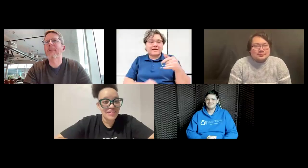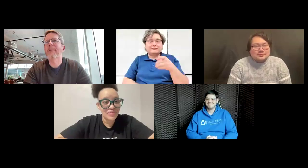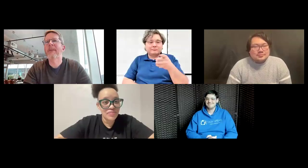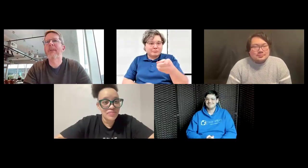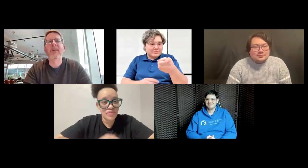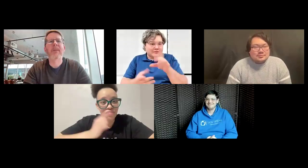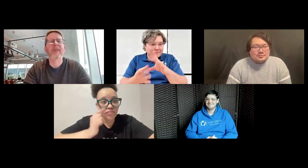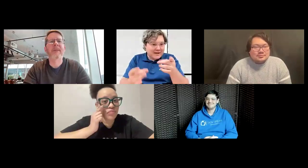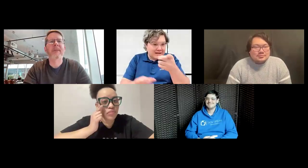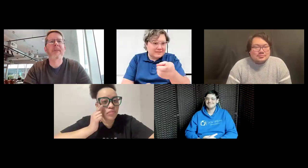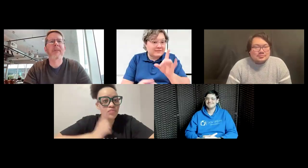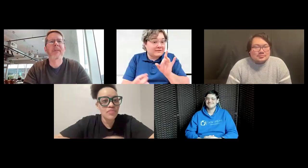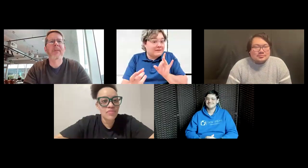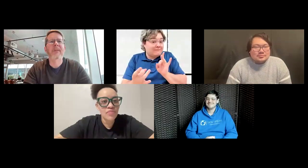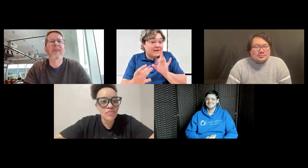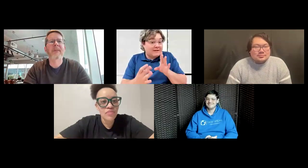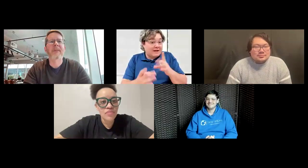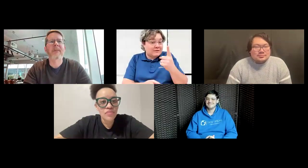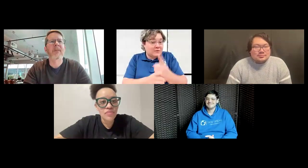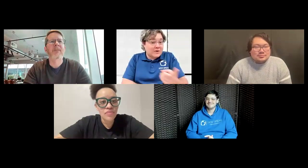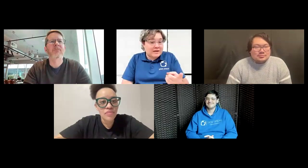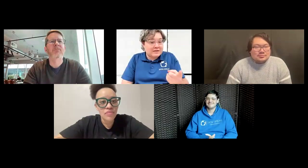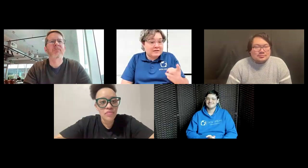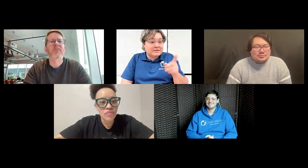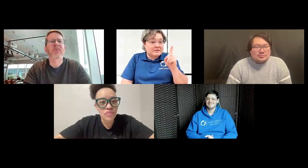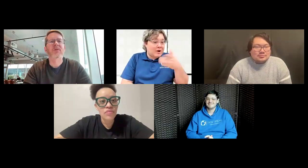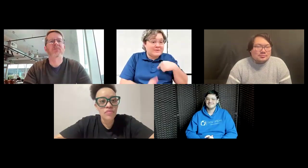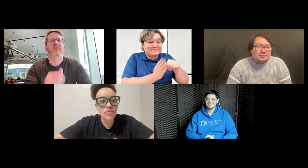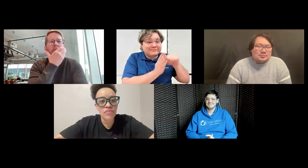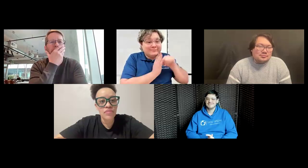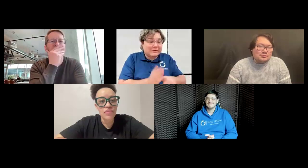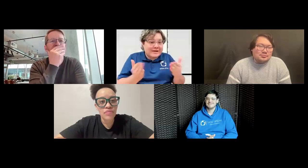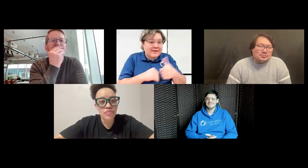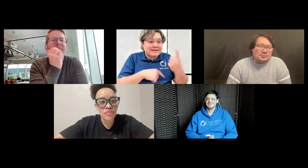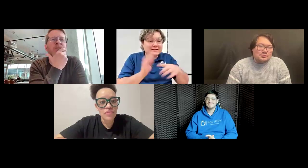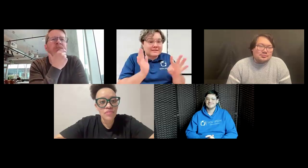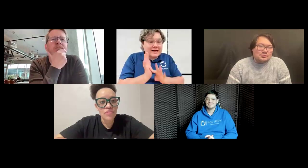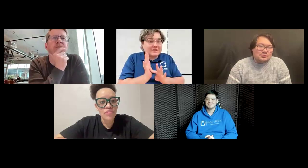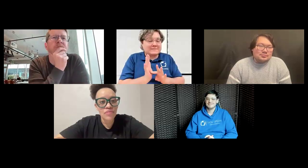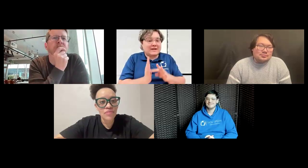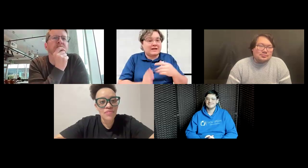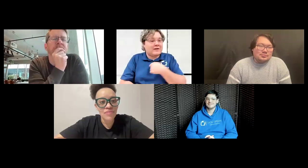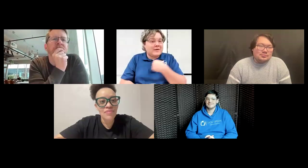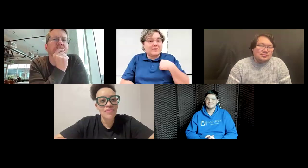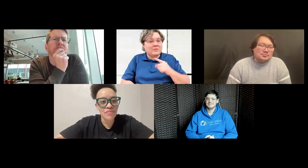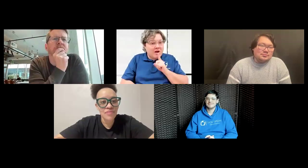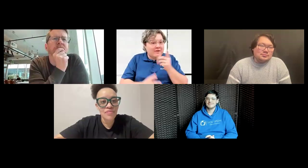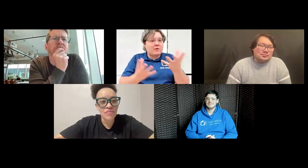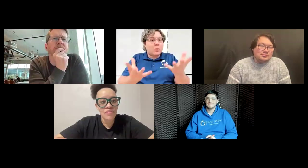Yeah, this is Nicholas. And like you mentioned, the feedback component, you're right. That's something we want to emphasize with